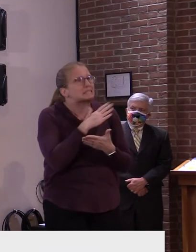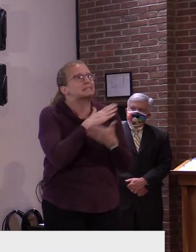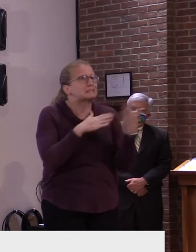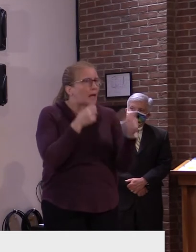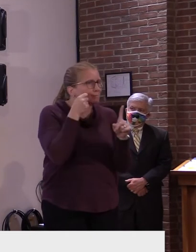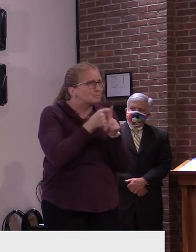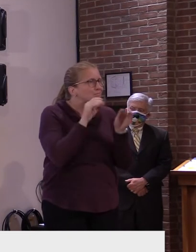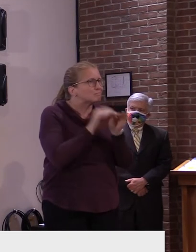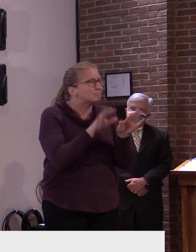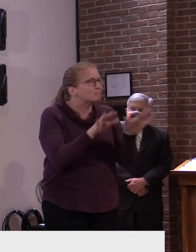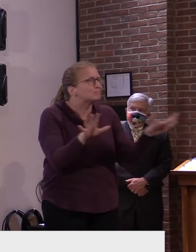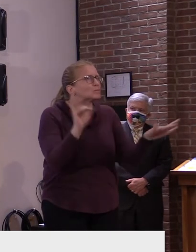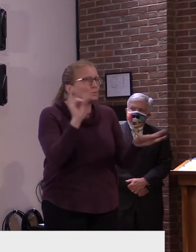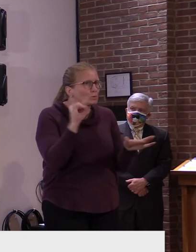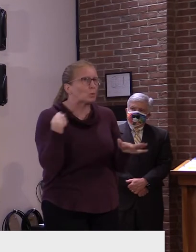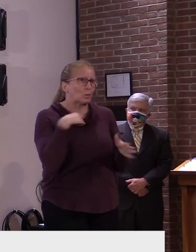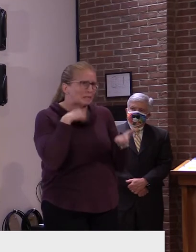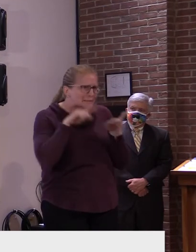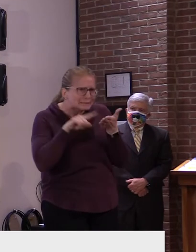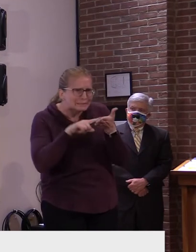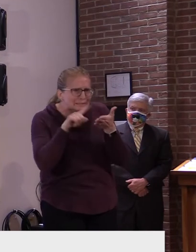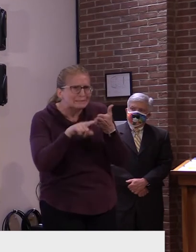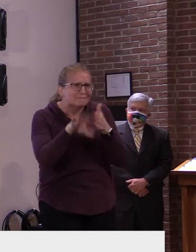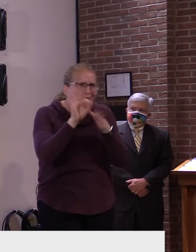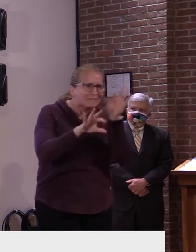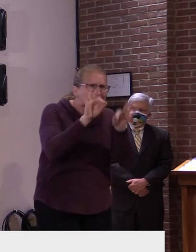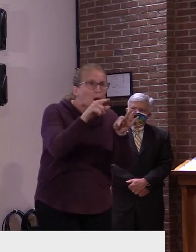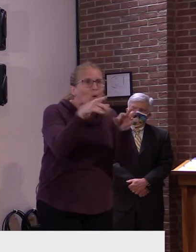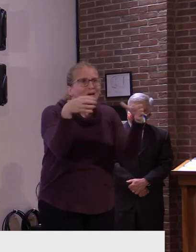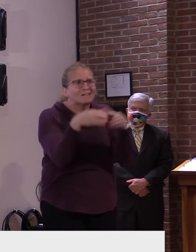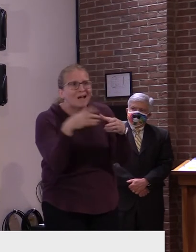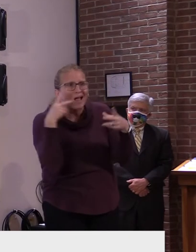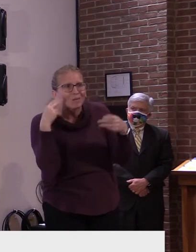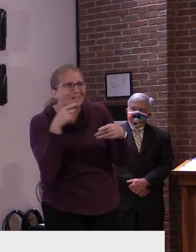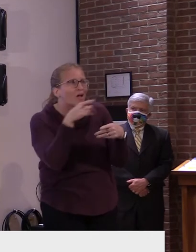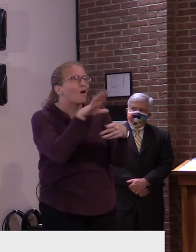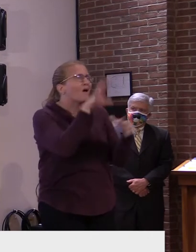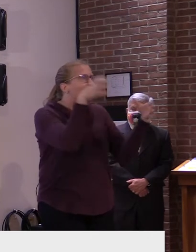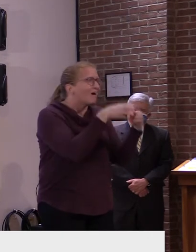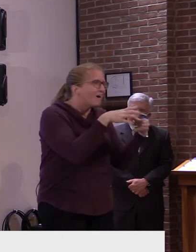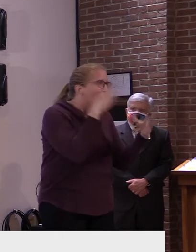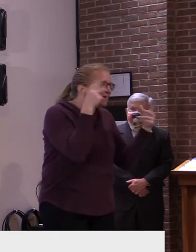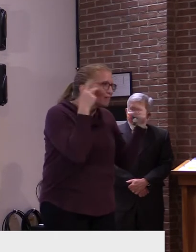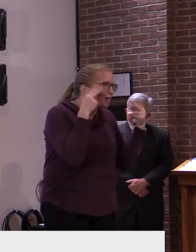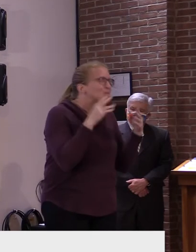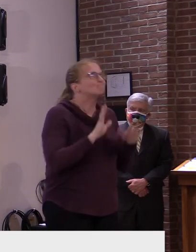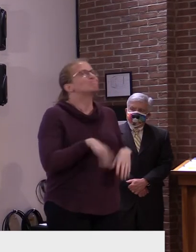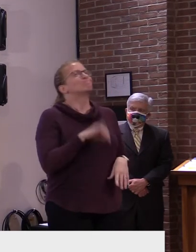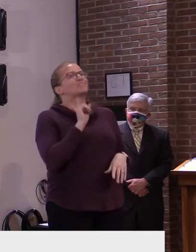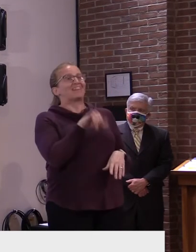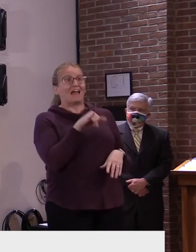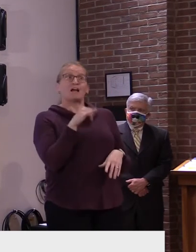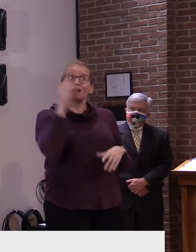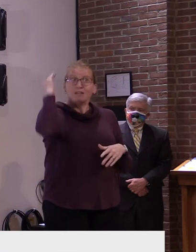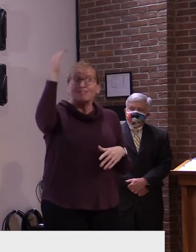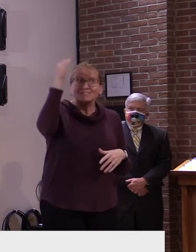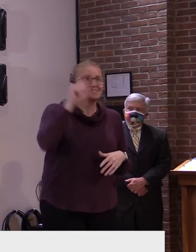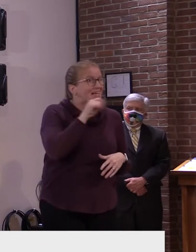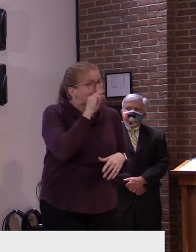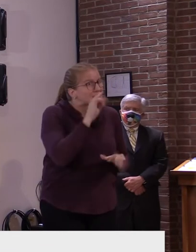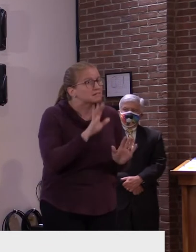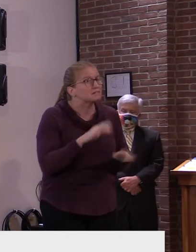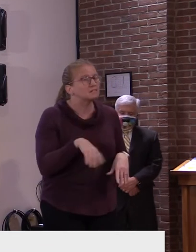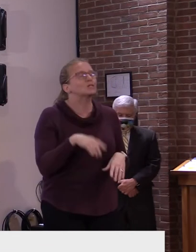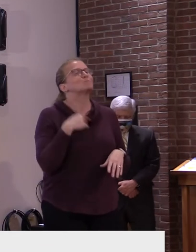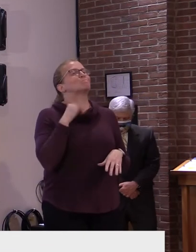individuals guidance on and keep in mind these are with adults it's also why we're